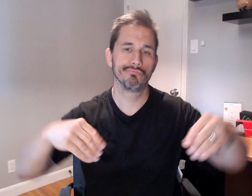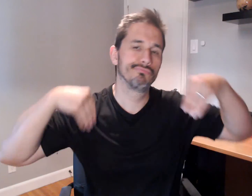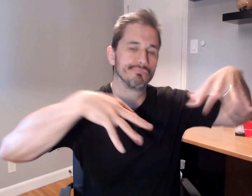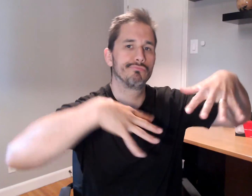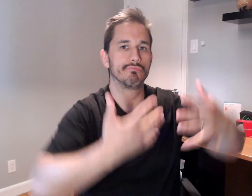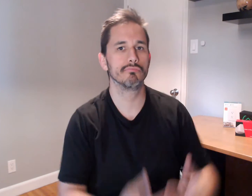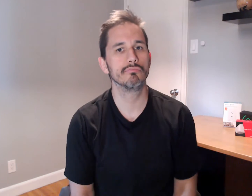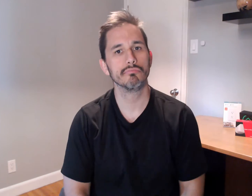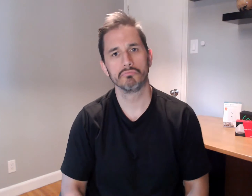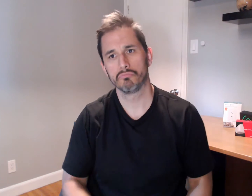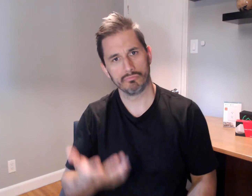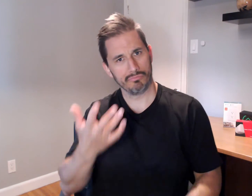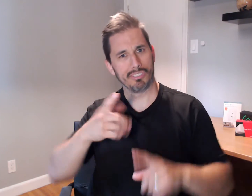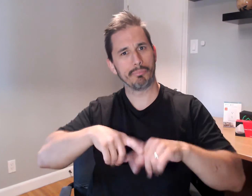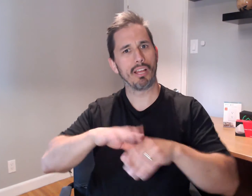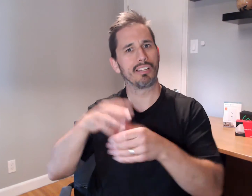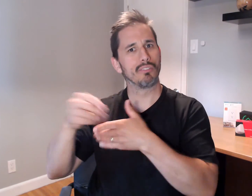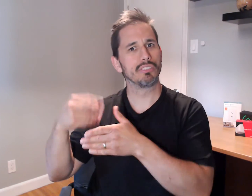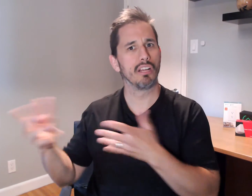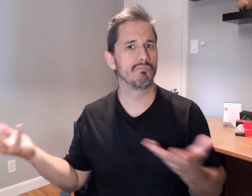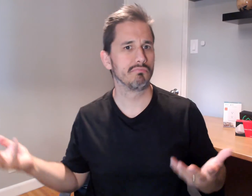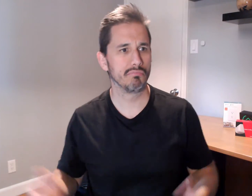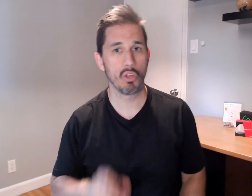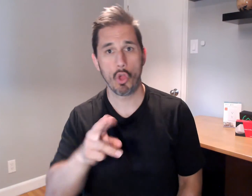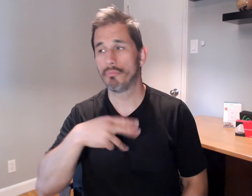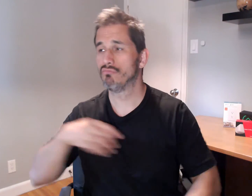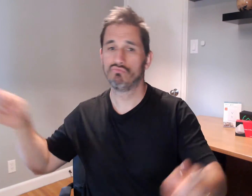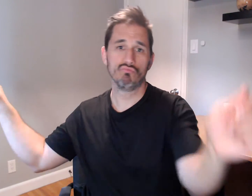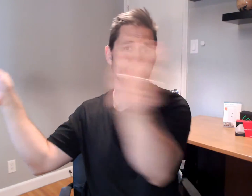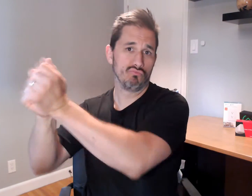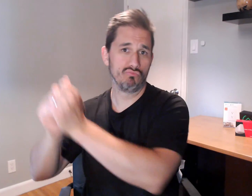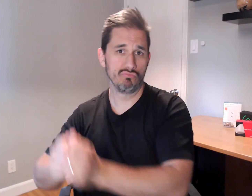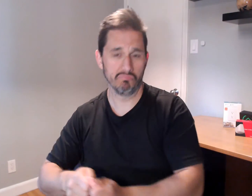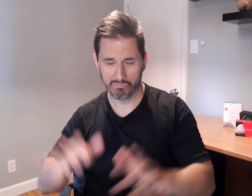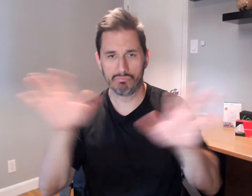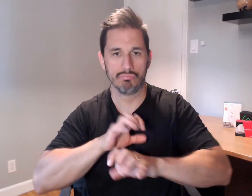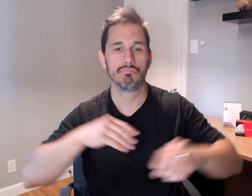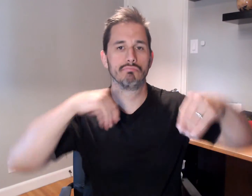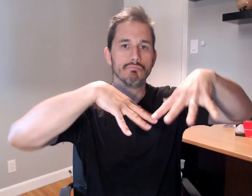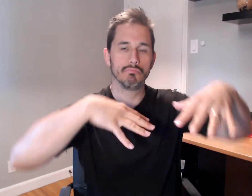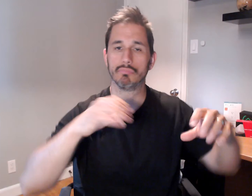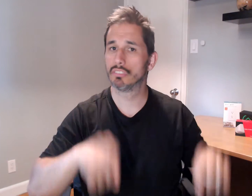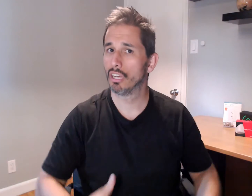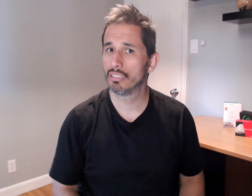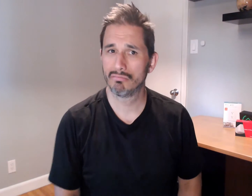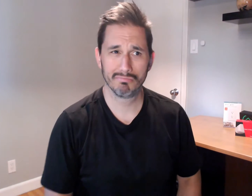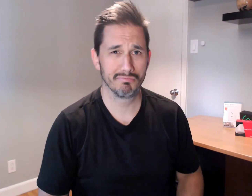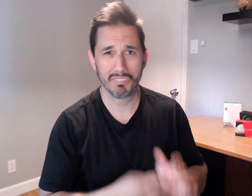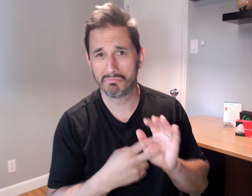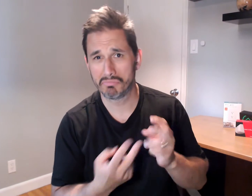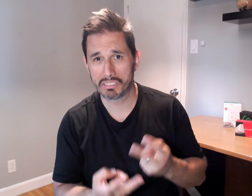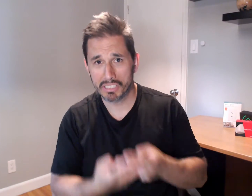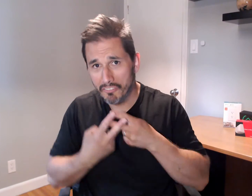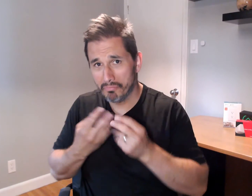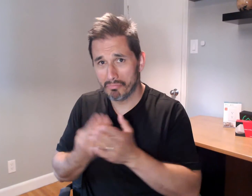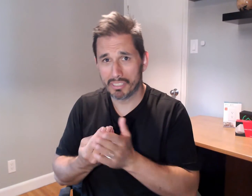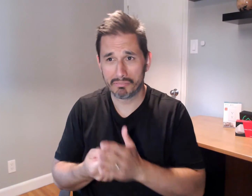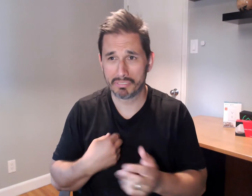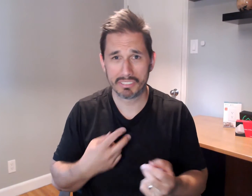room. It would be dependent on the external conditions. Or even if you closed your blinds, then the lights